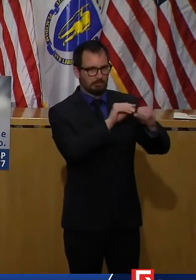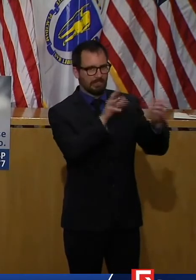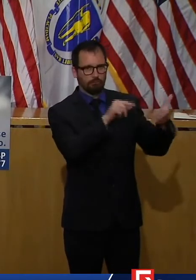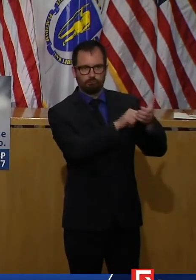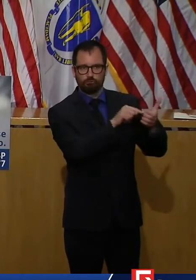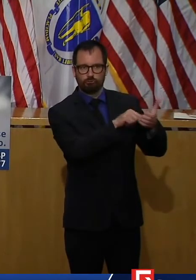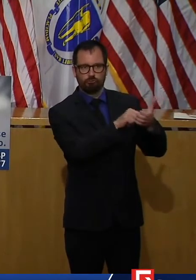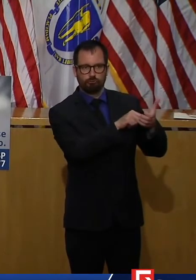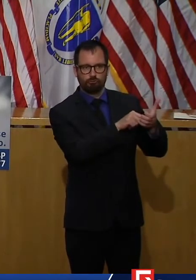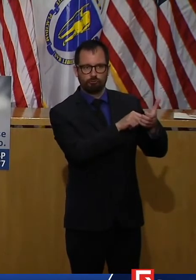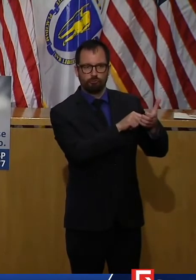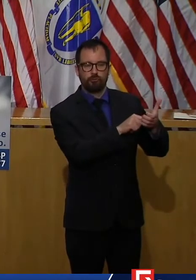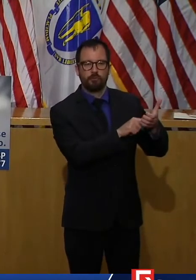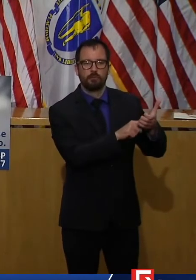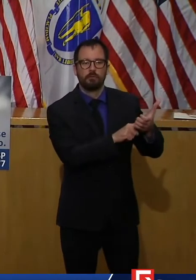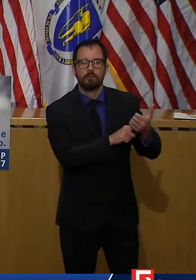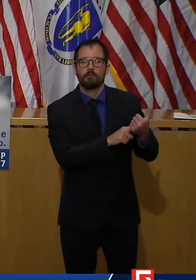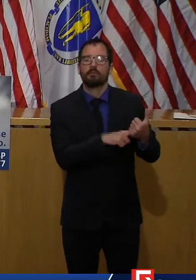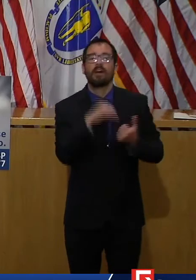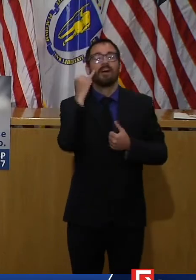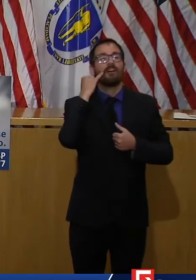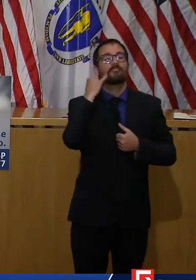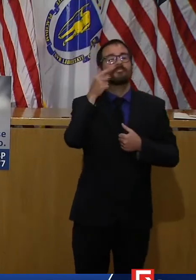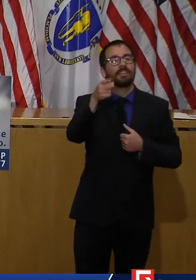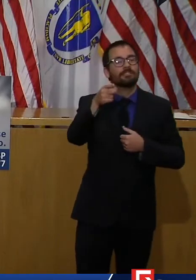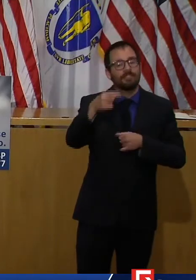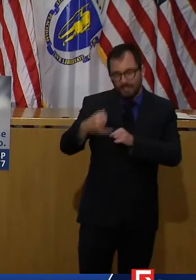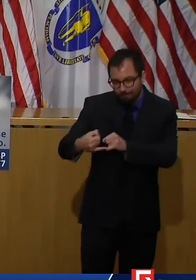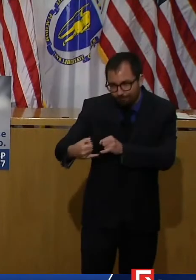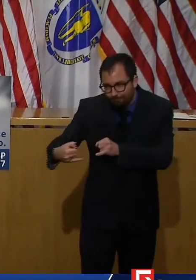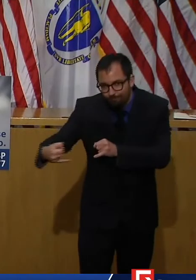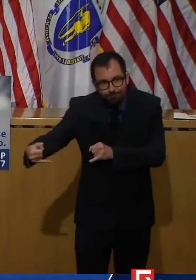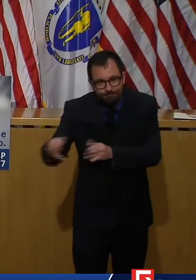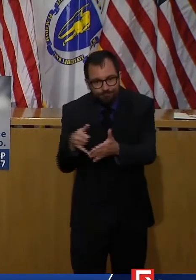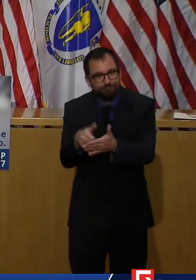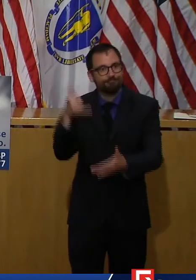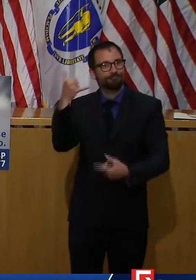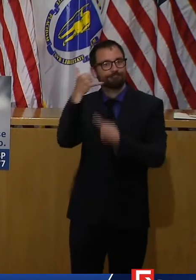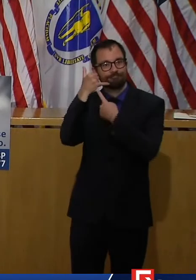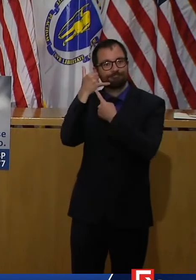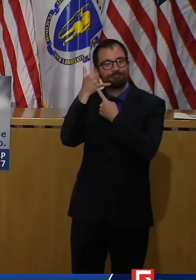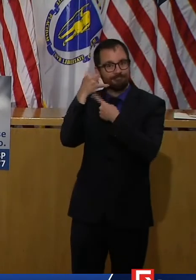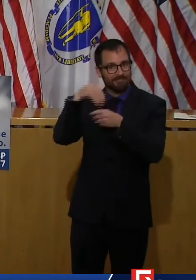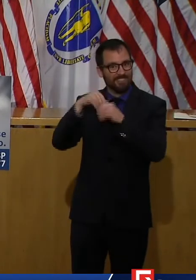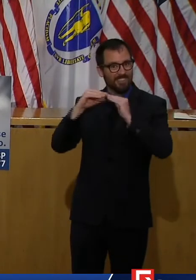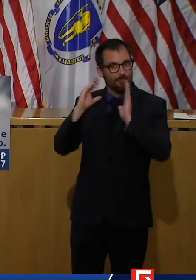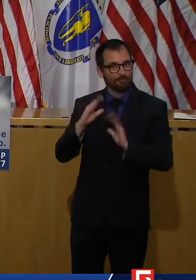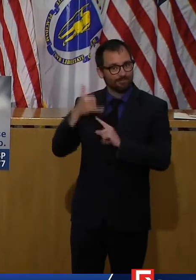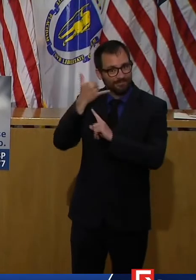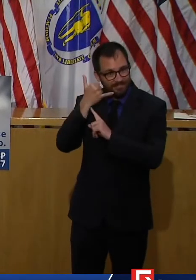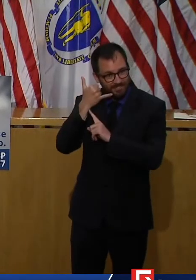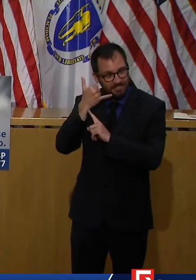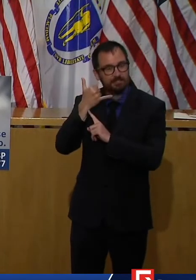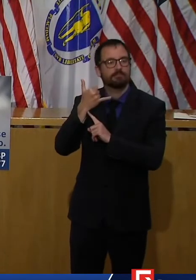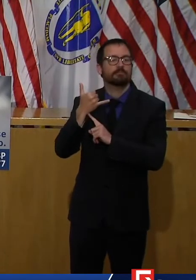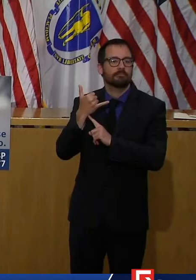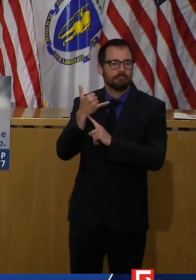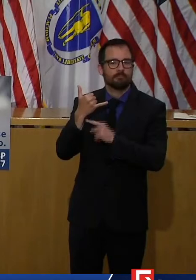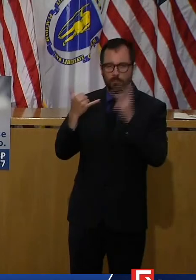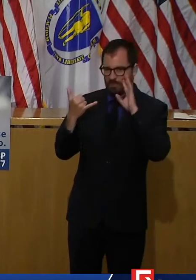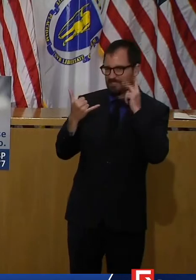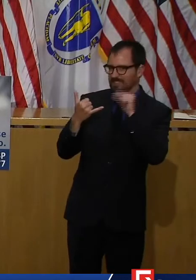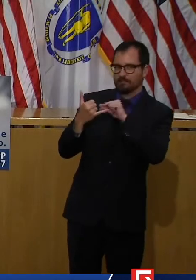folks go ahead and call us back. And they know that by calling that phone number, they'll be in touch with us. And if there's ever